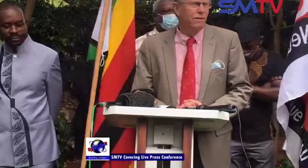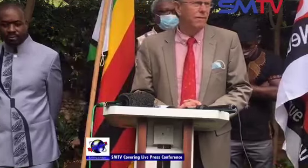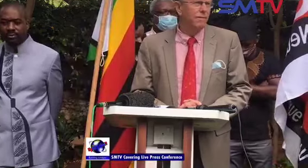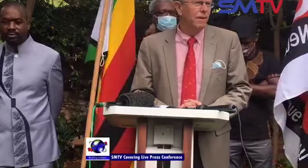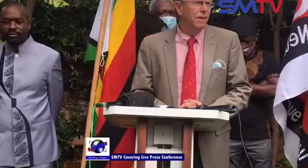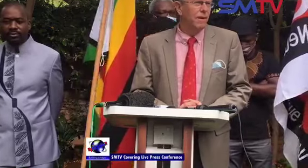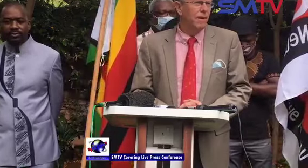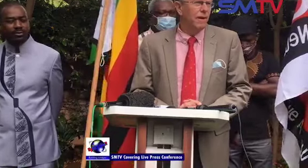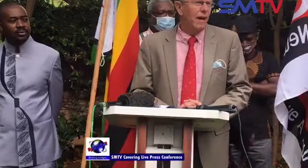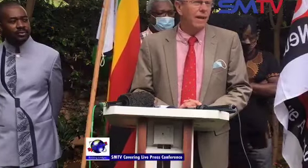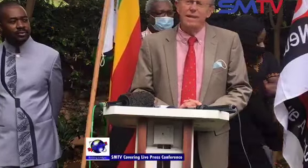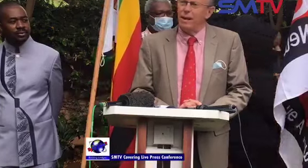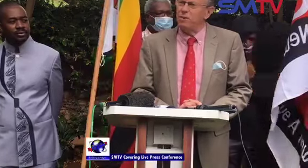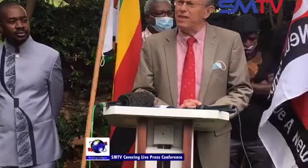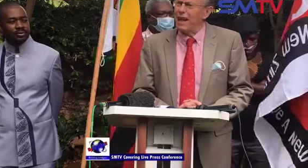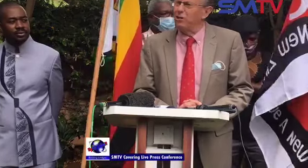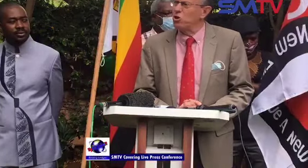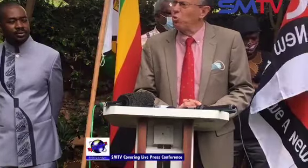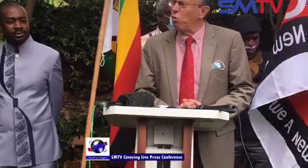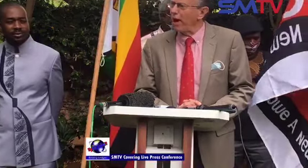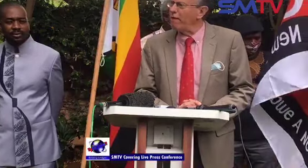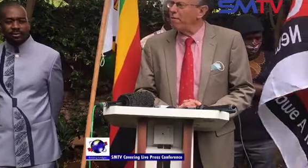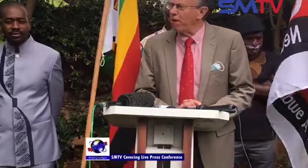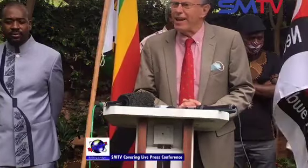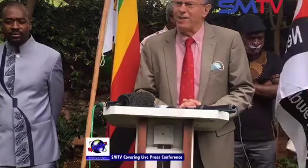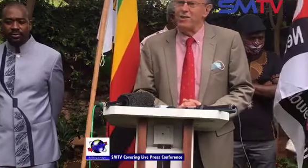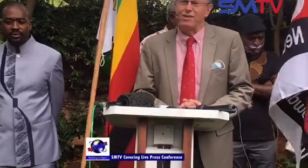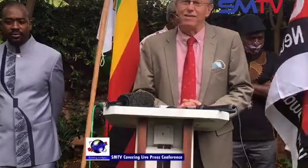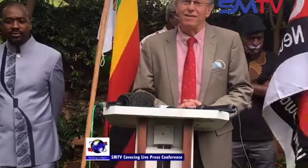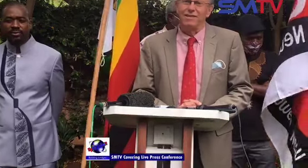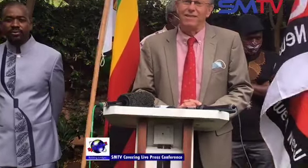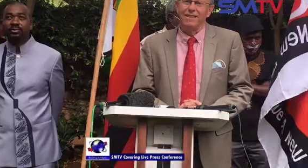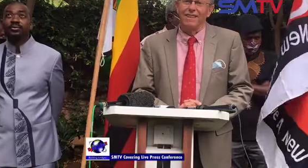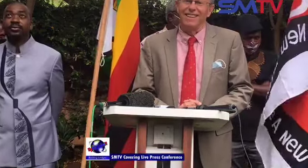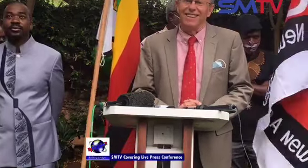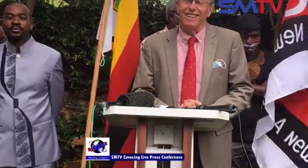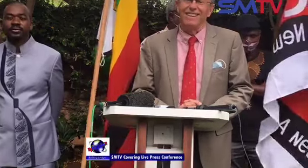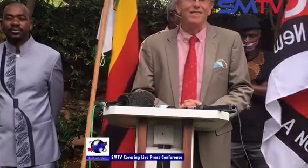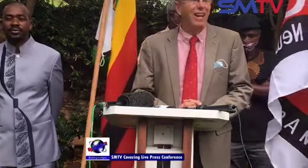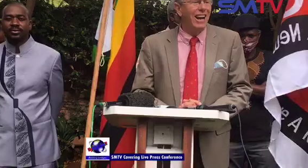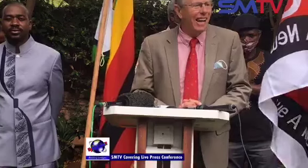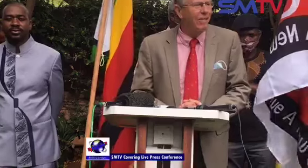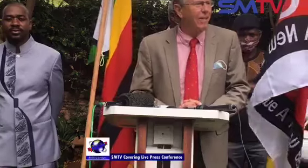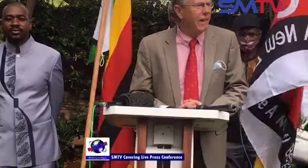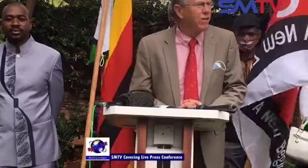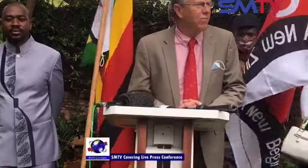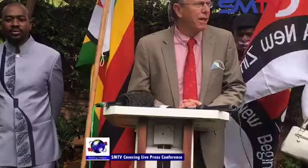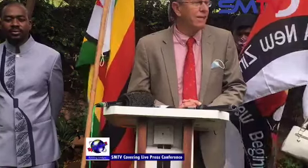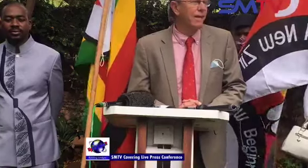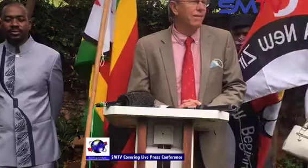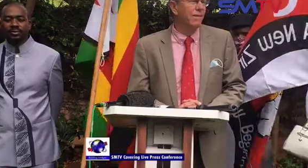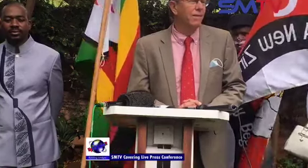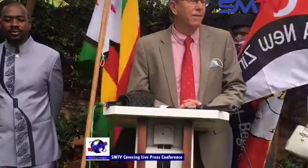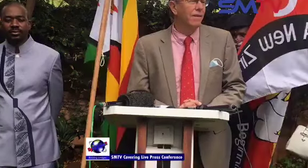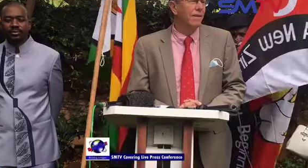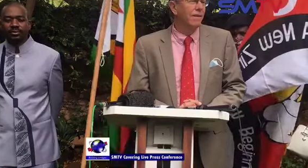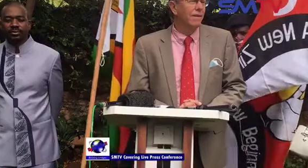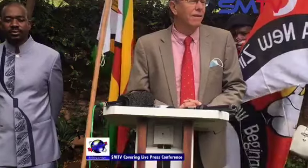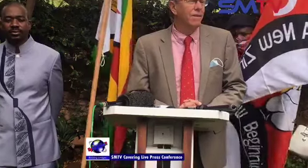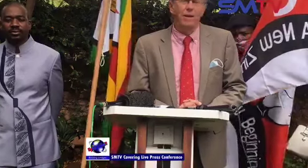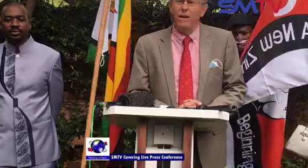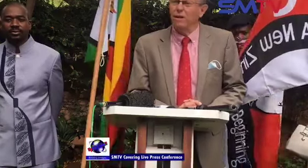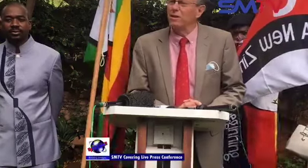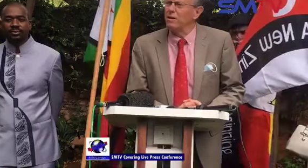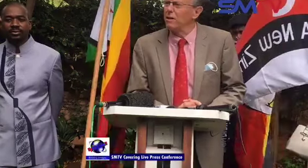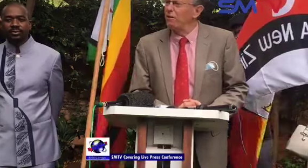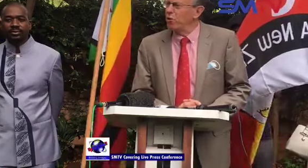crooked? And it comes down to one phrase. It is a lack of accountability.